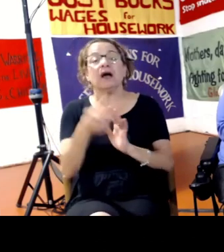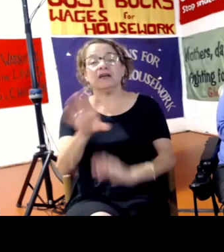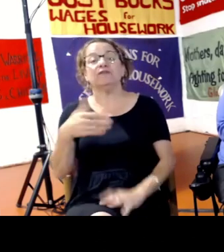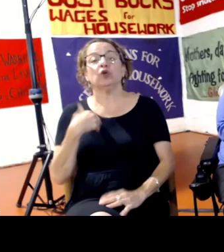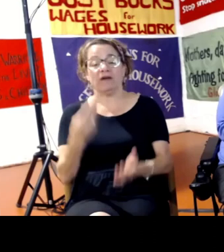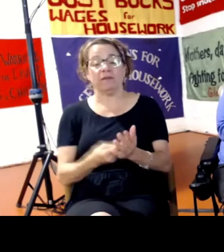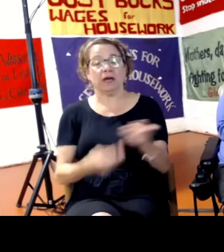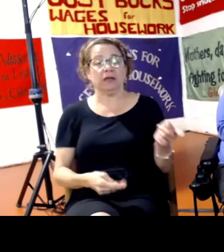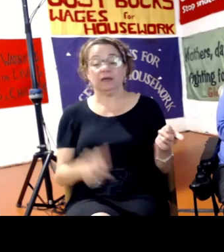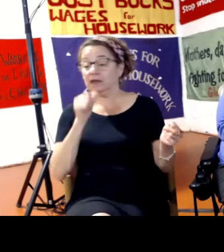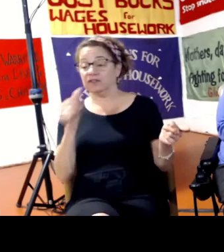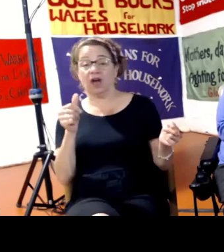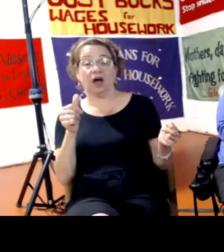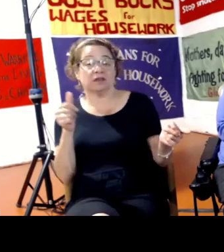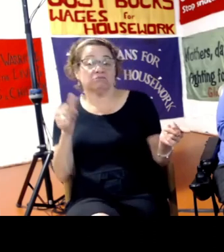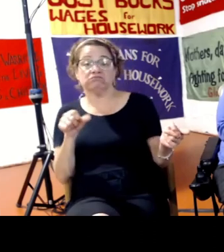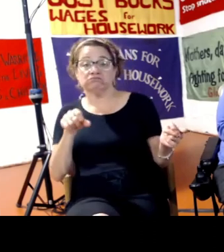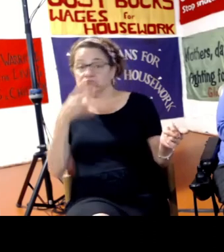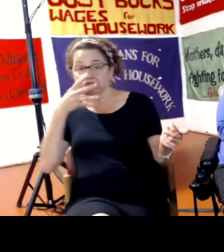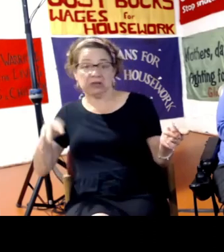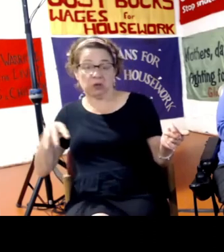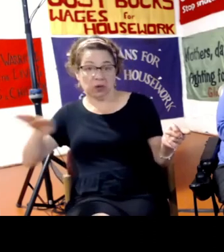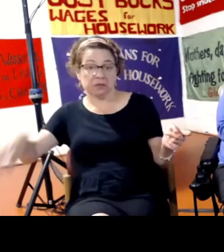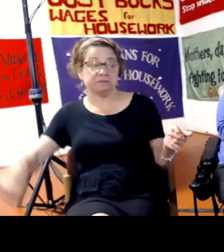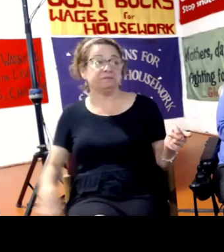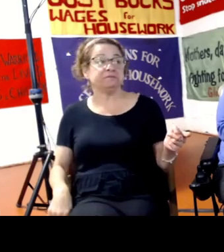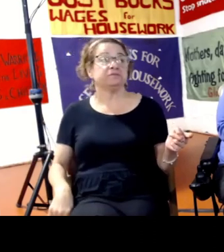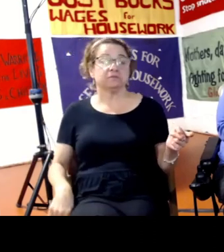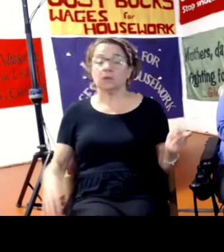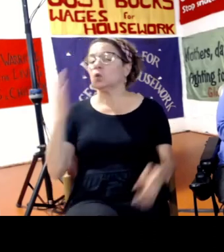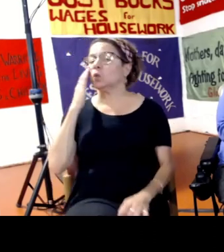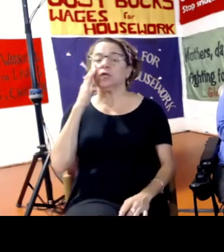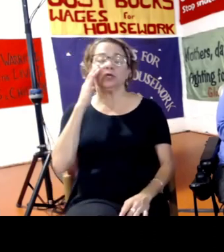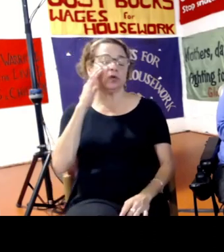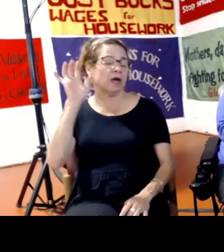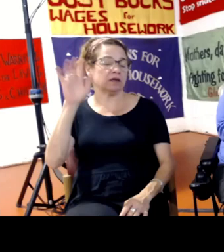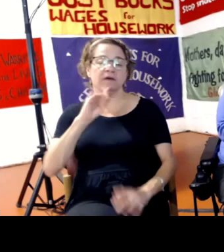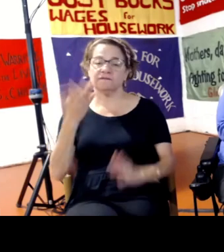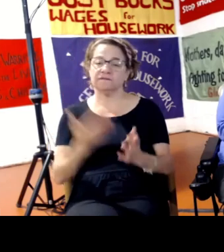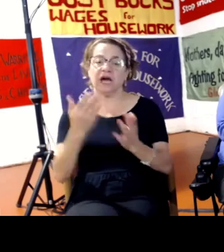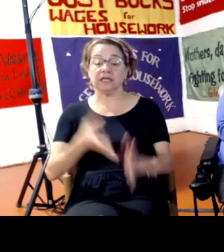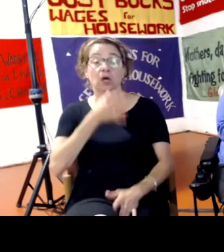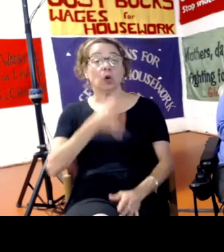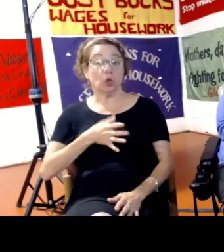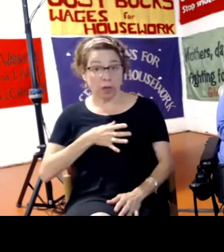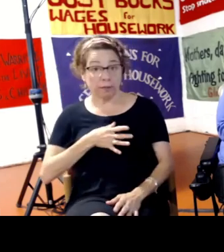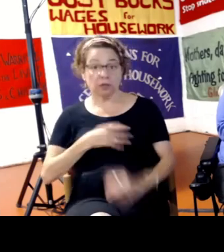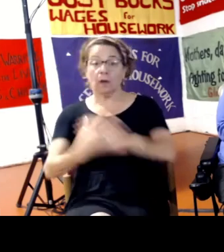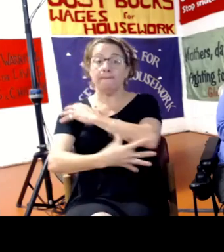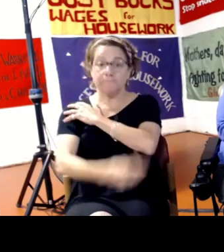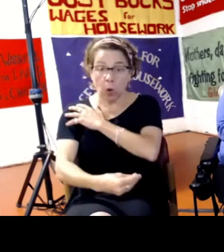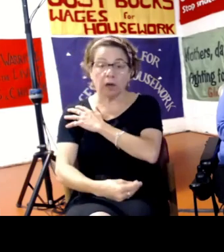some money. If you don't have money, you don't. And we knew that very well, because as women, we were the poorest